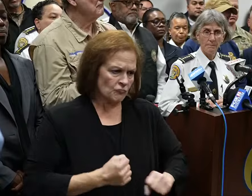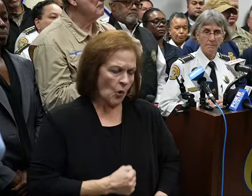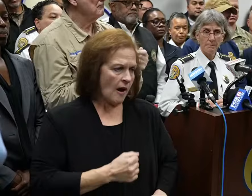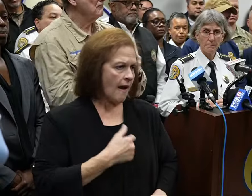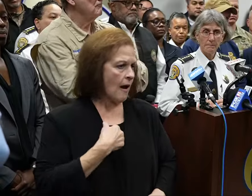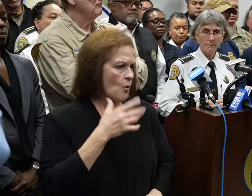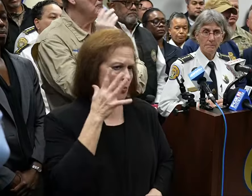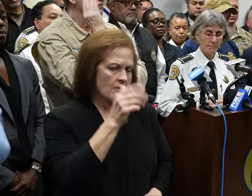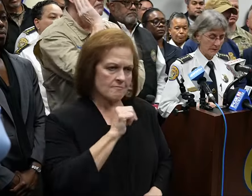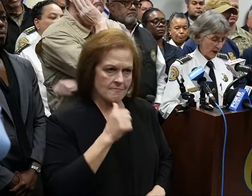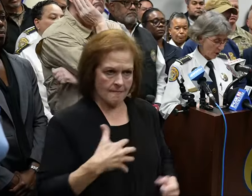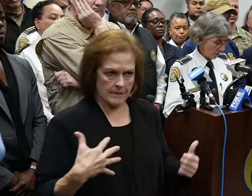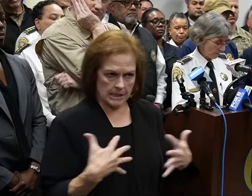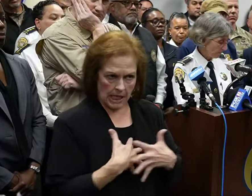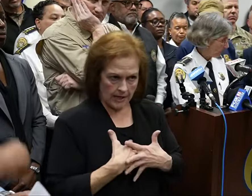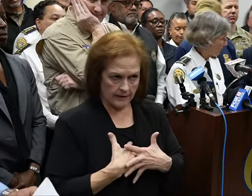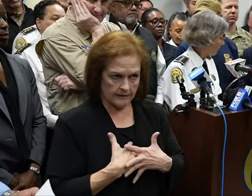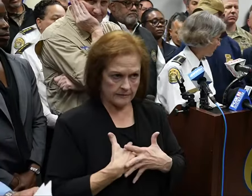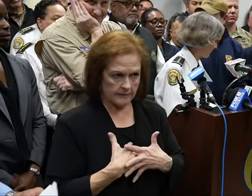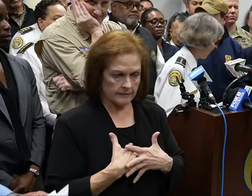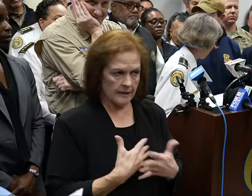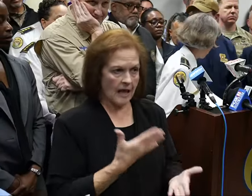fearless. Thank you.